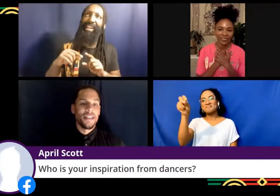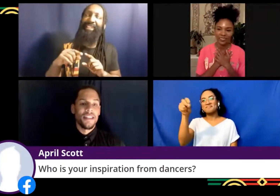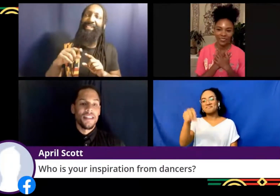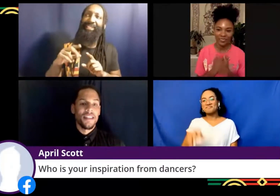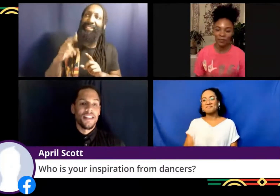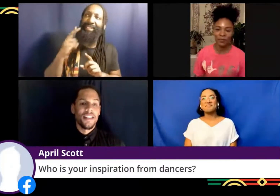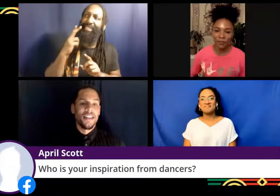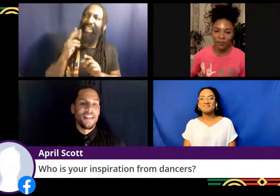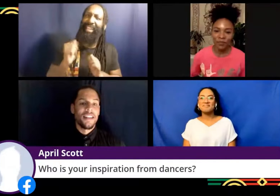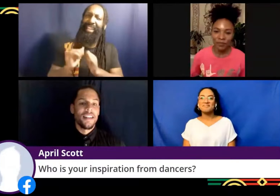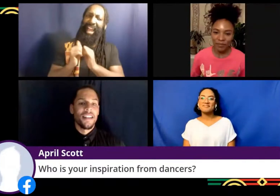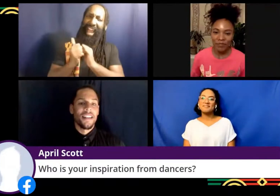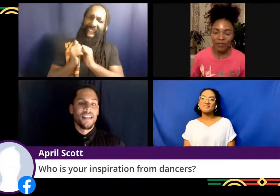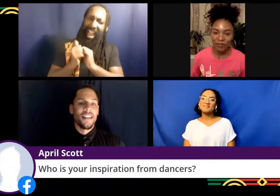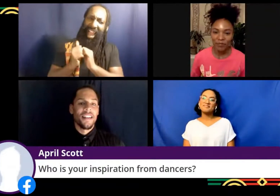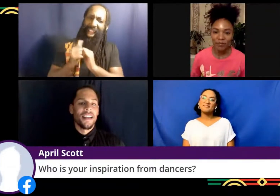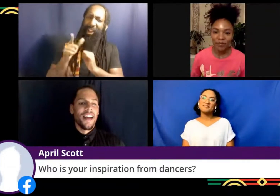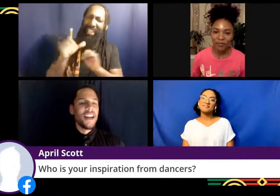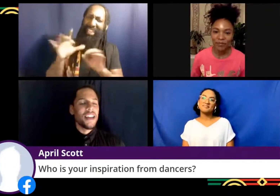Amazing.